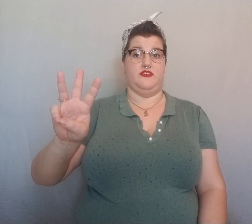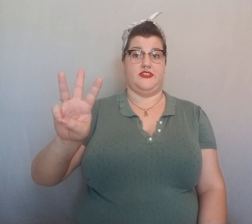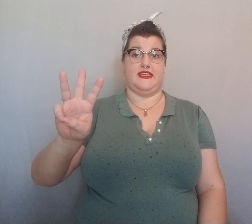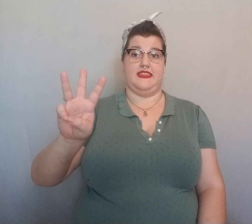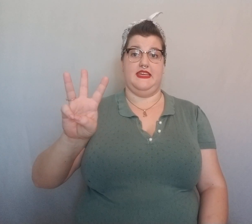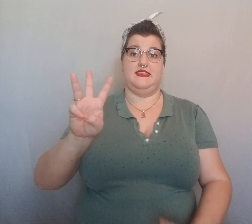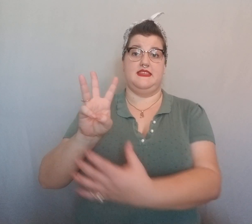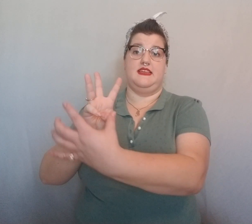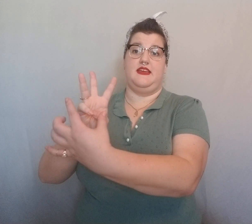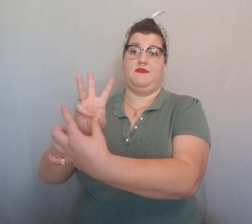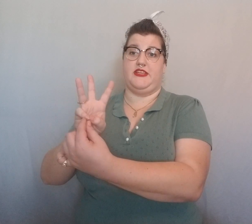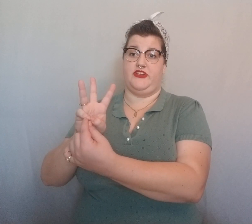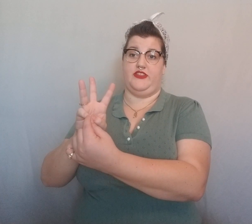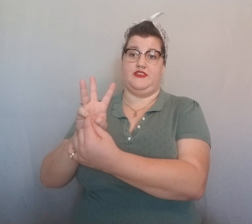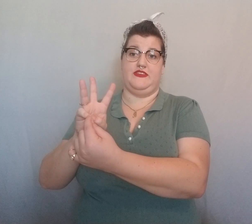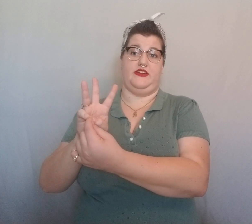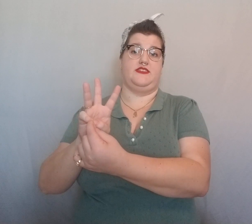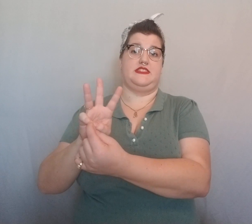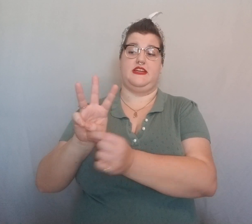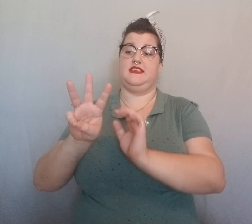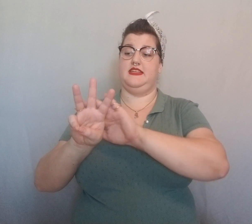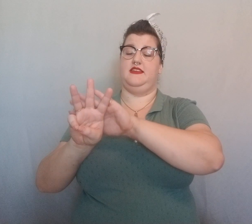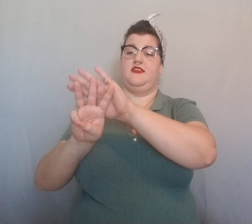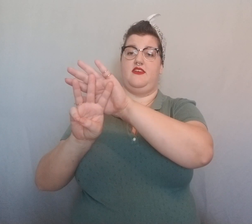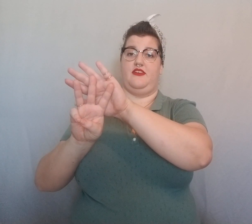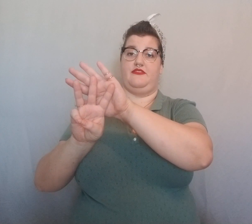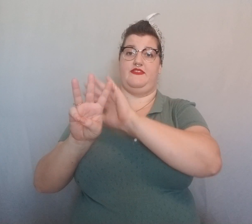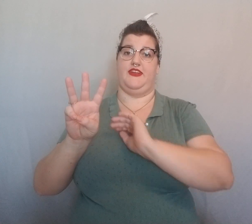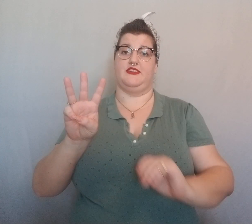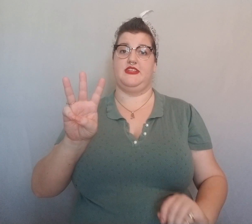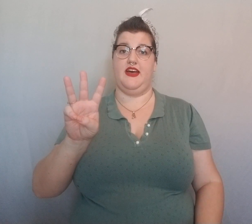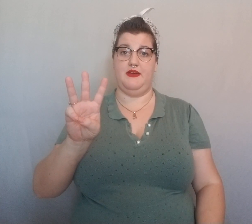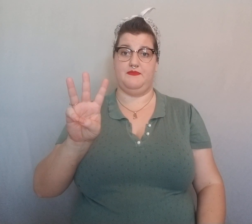just like this. Make sure those fingers are tucked in, all 3 fingers up.